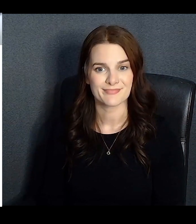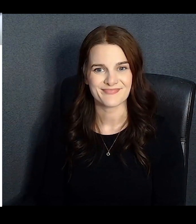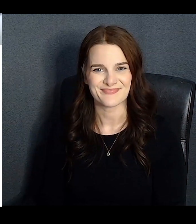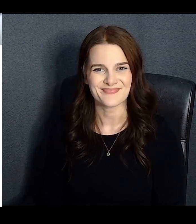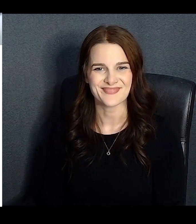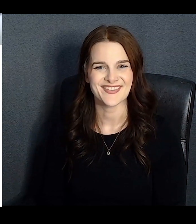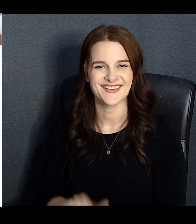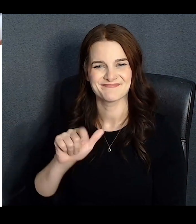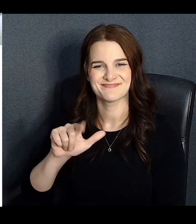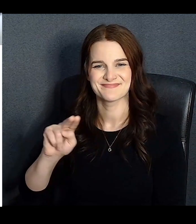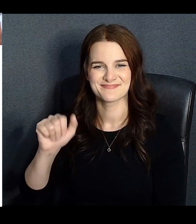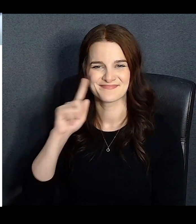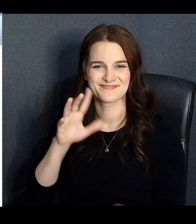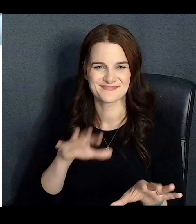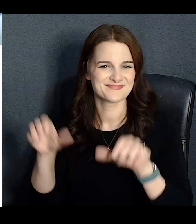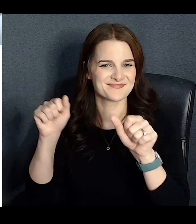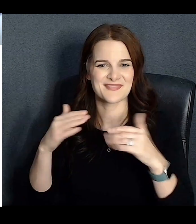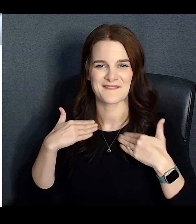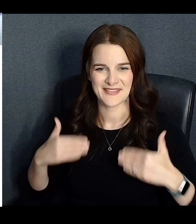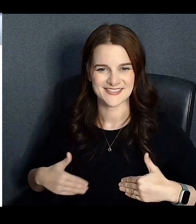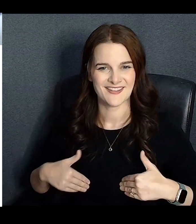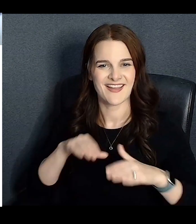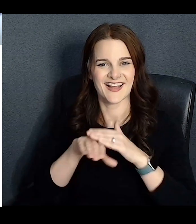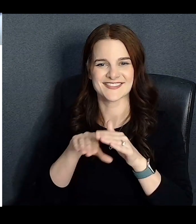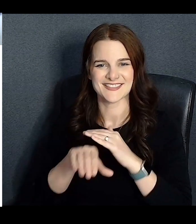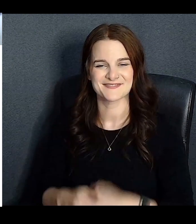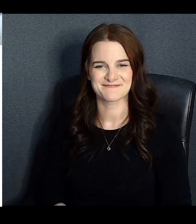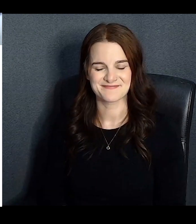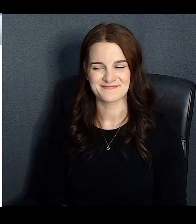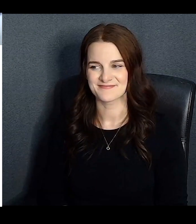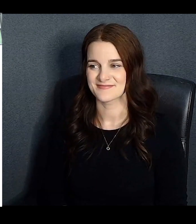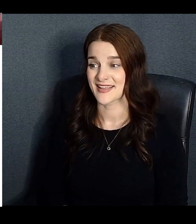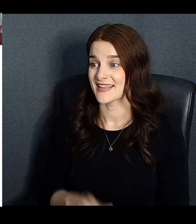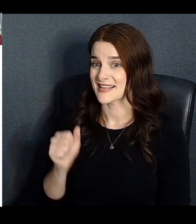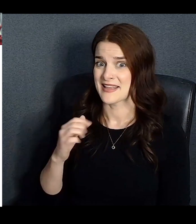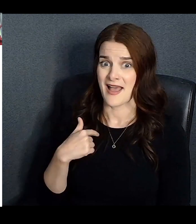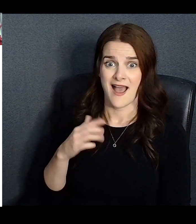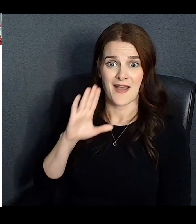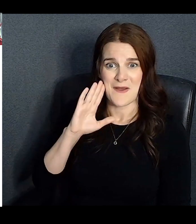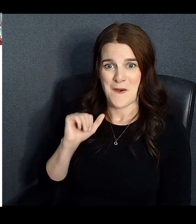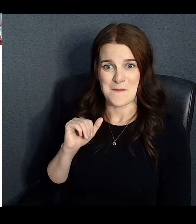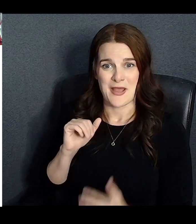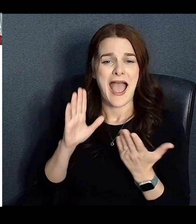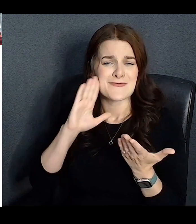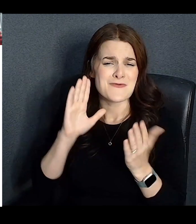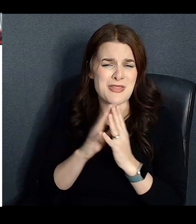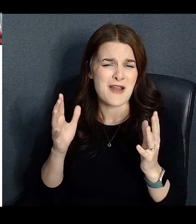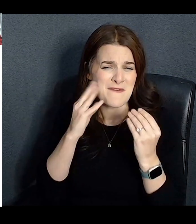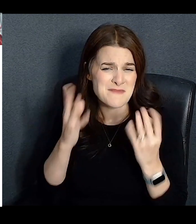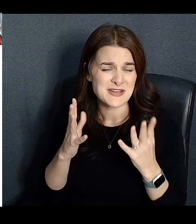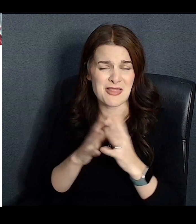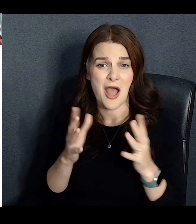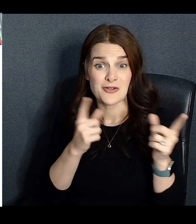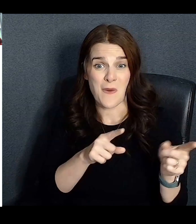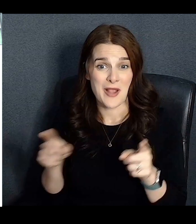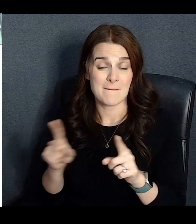All right, and Alana's going to take over with some of the physical access. Yes. All right. And I know this is kind of a lot of information. It's like ugh,